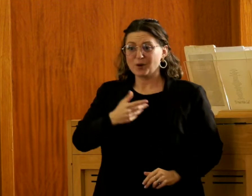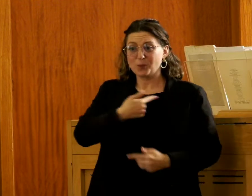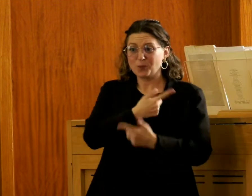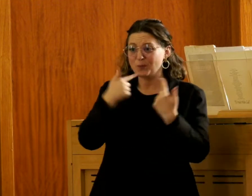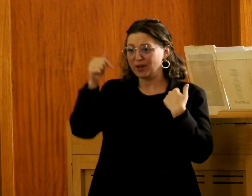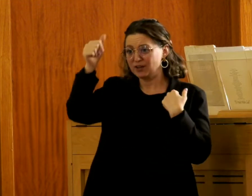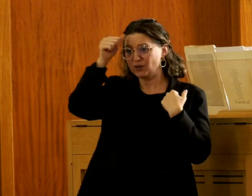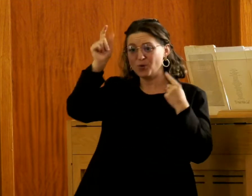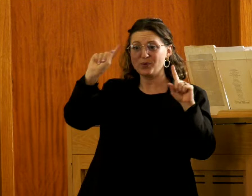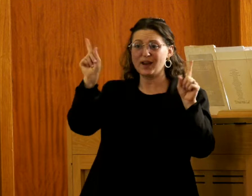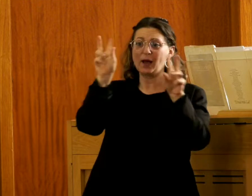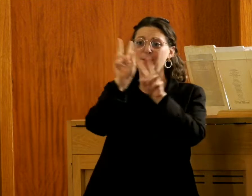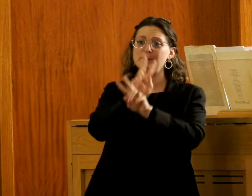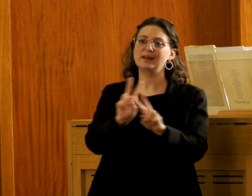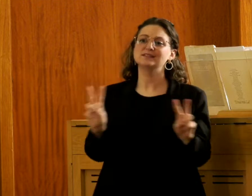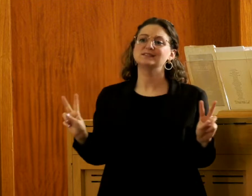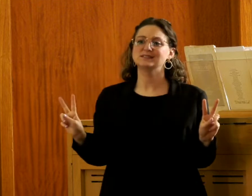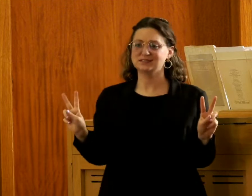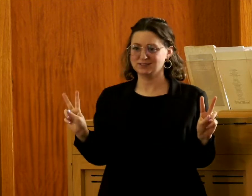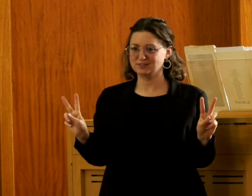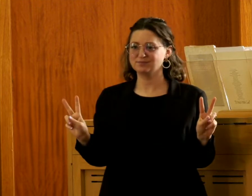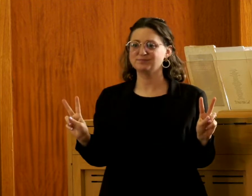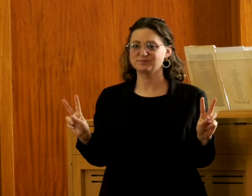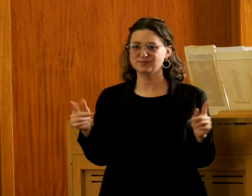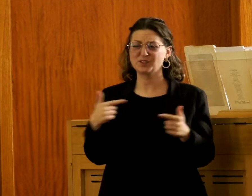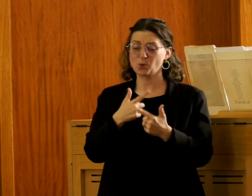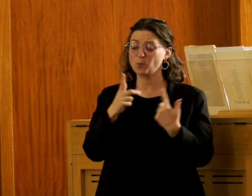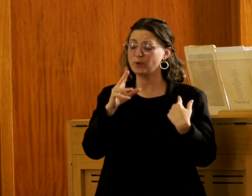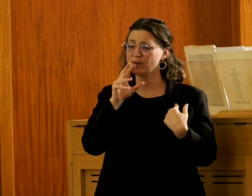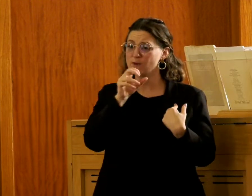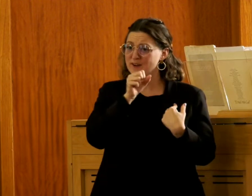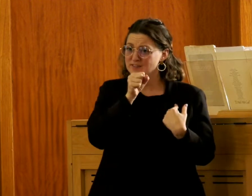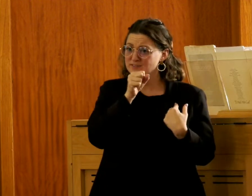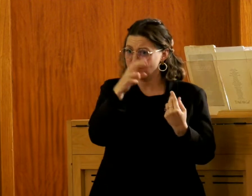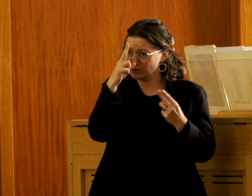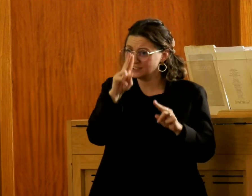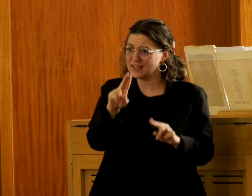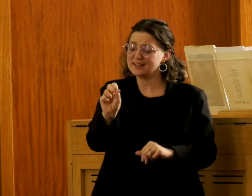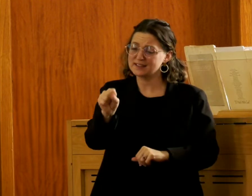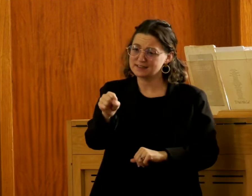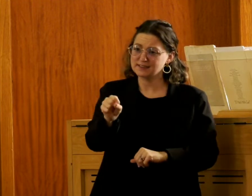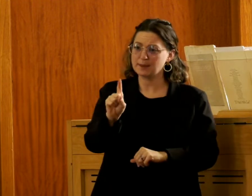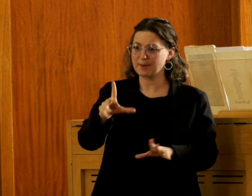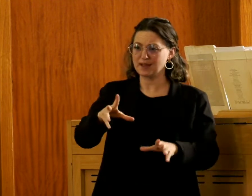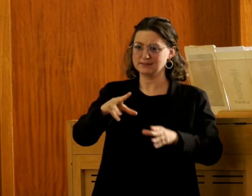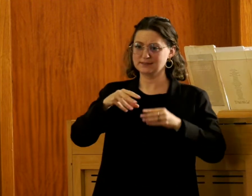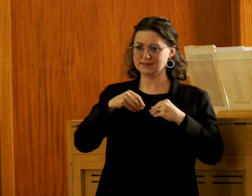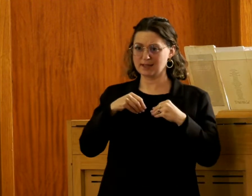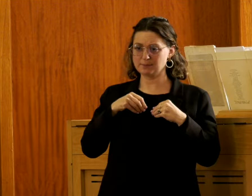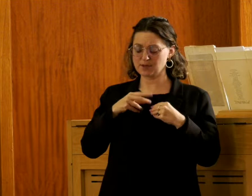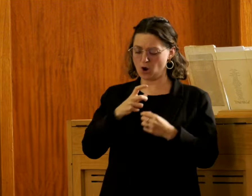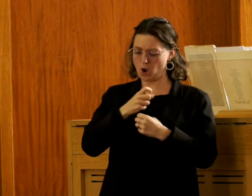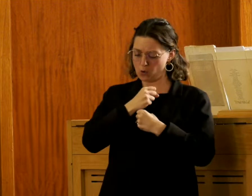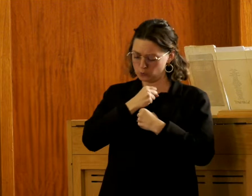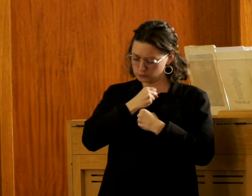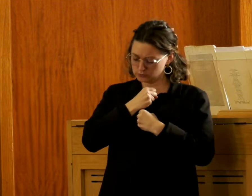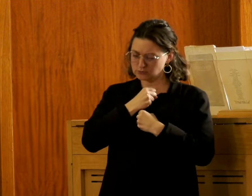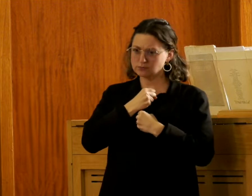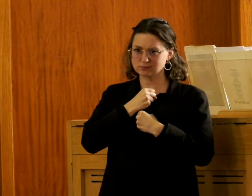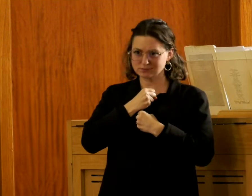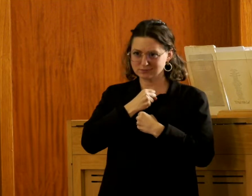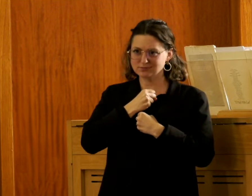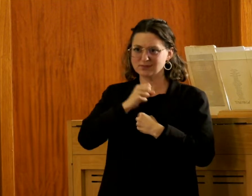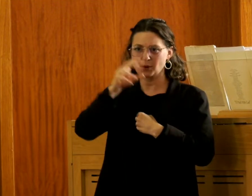she's now at peace. Though we grieve her death, let us accept it and hold on to our